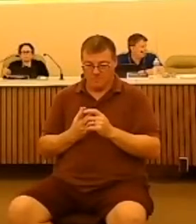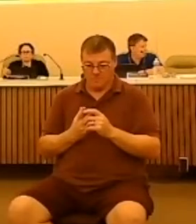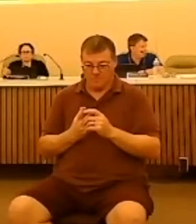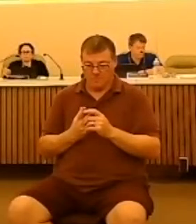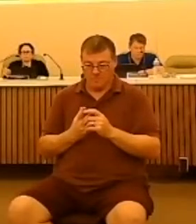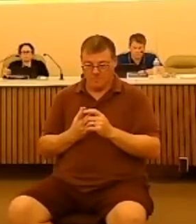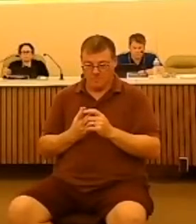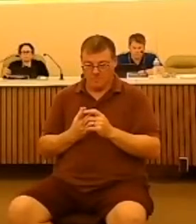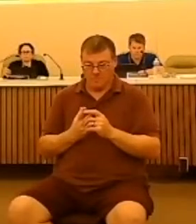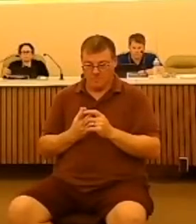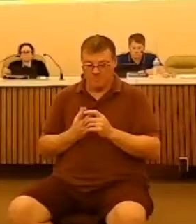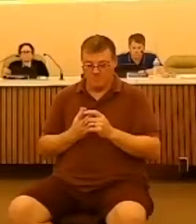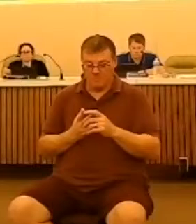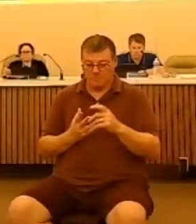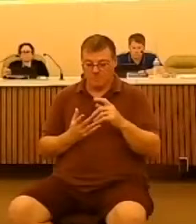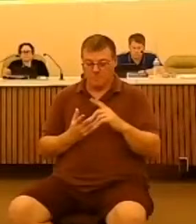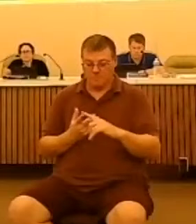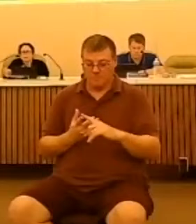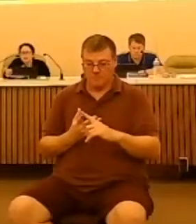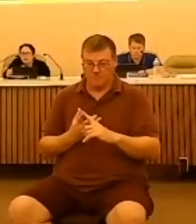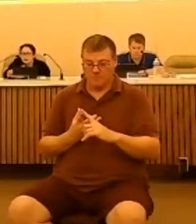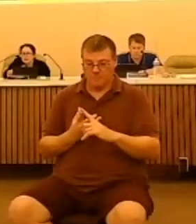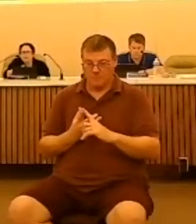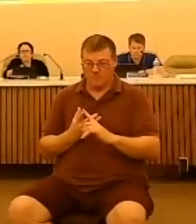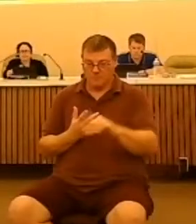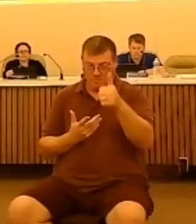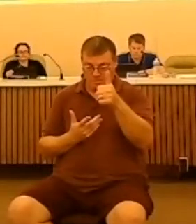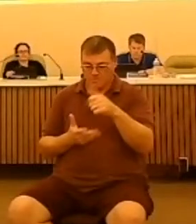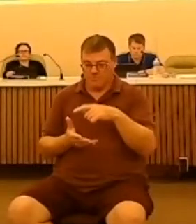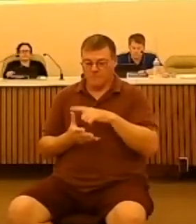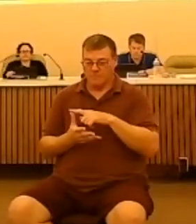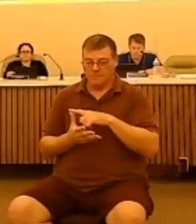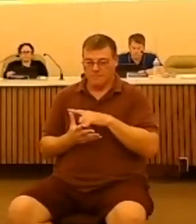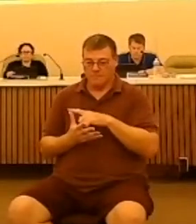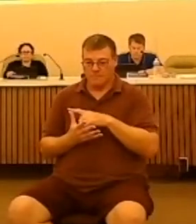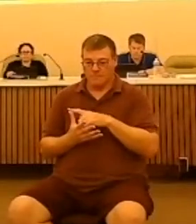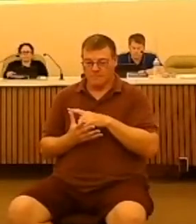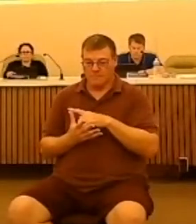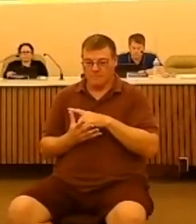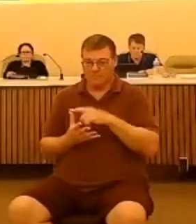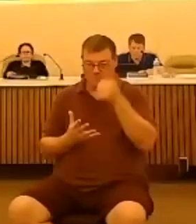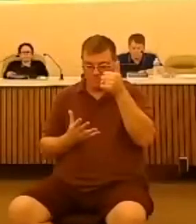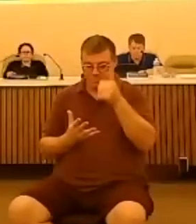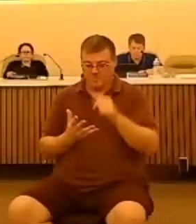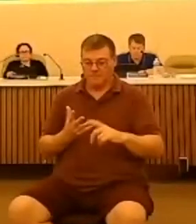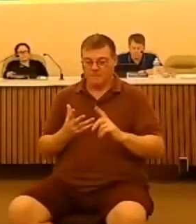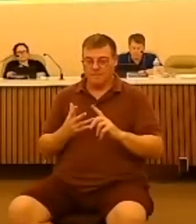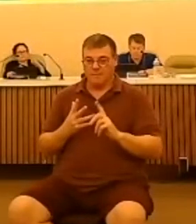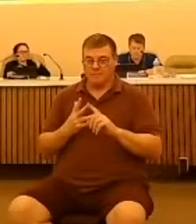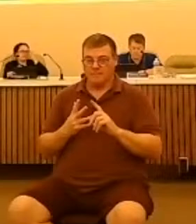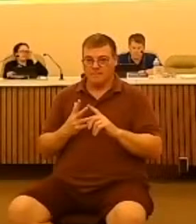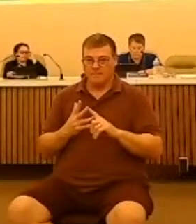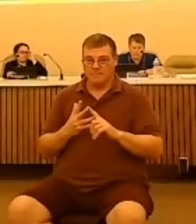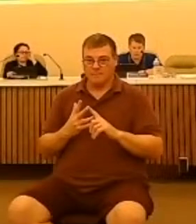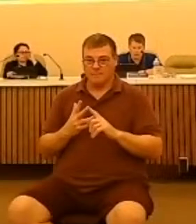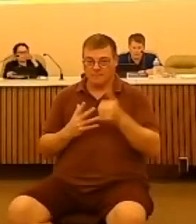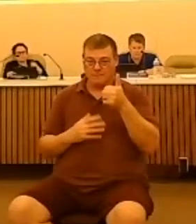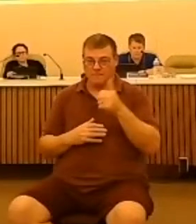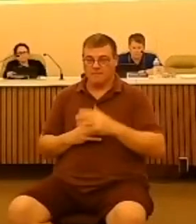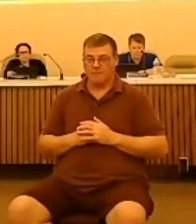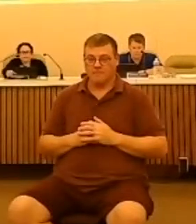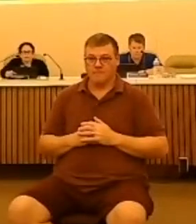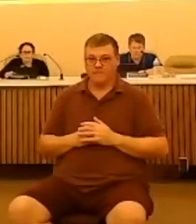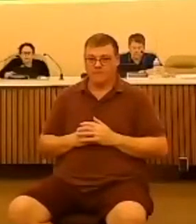Aye. Councilmember Safranik, Aye. Councilmember Bolzner, Aye. Supervisor Schultz. Aye.